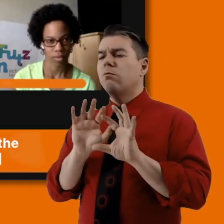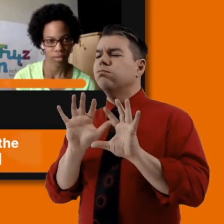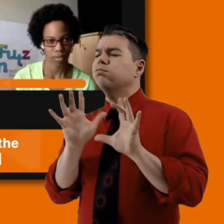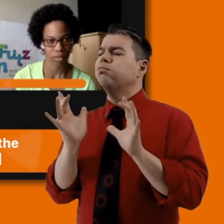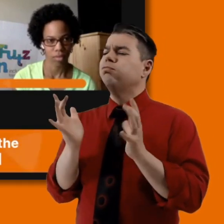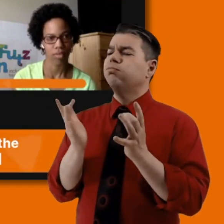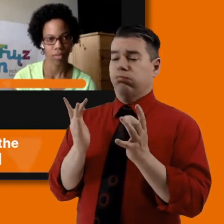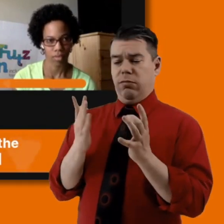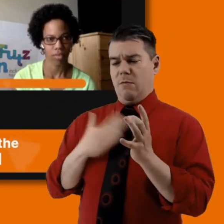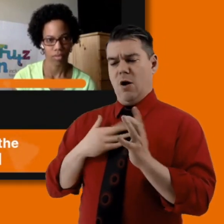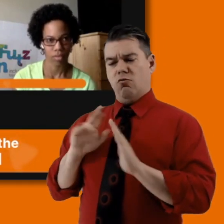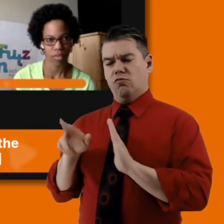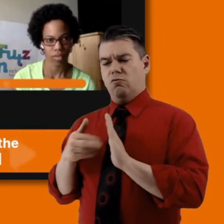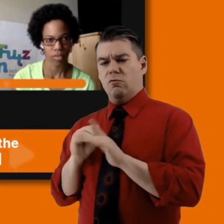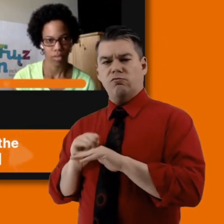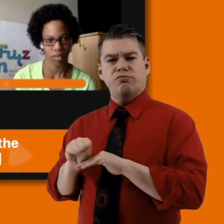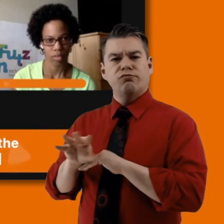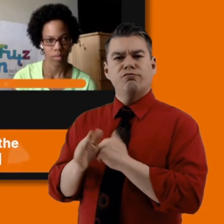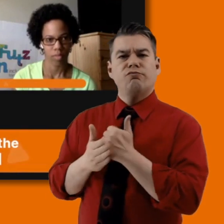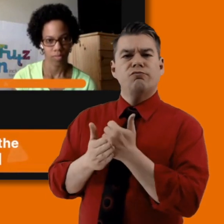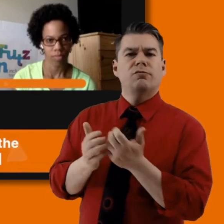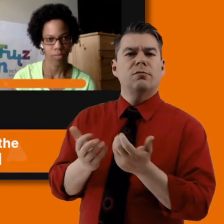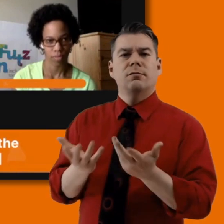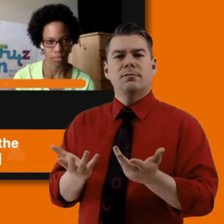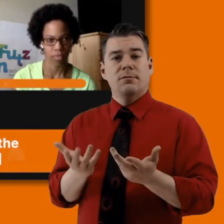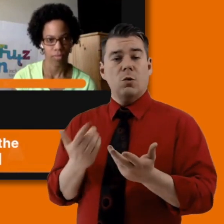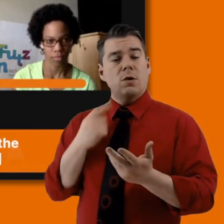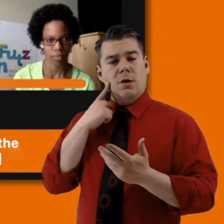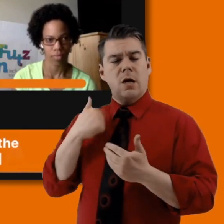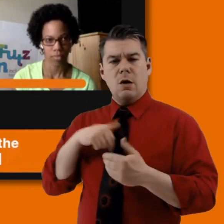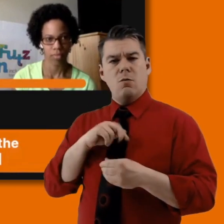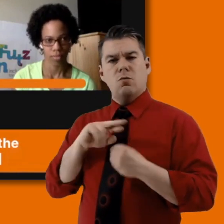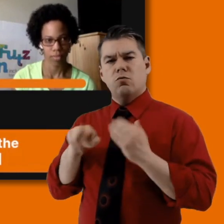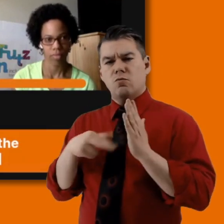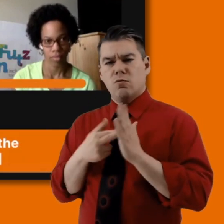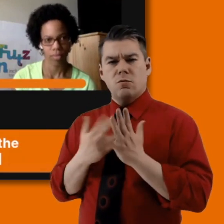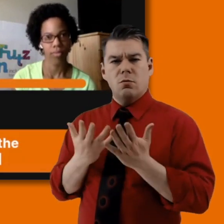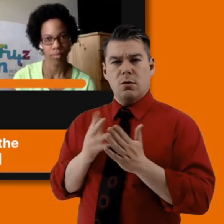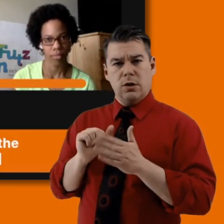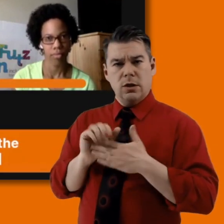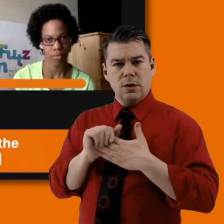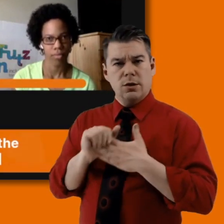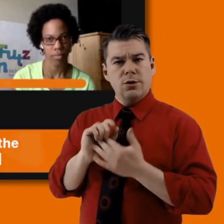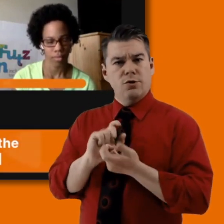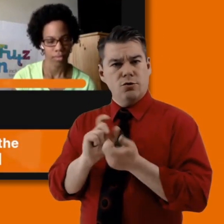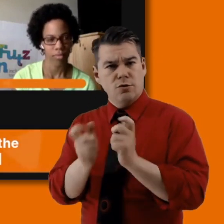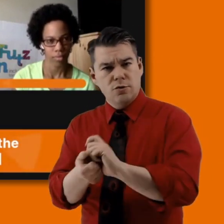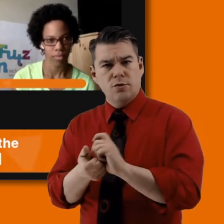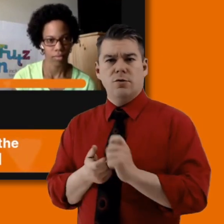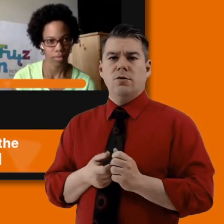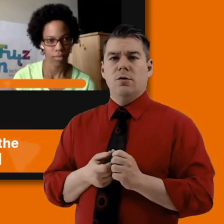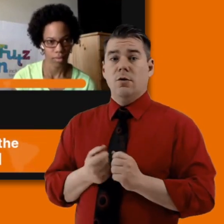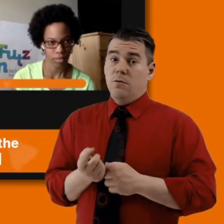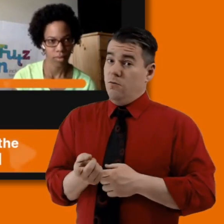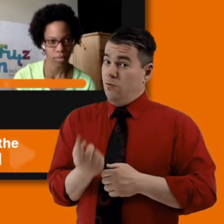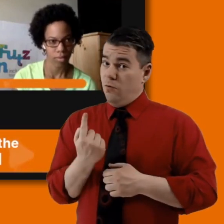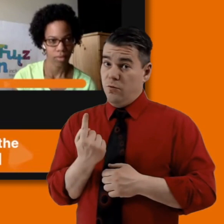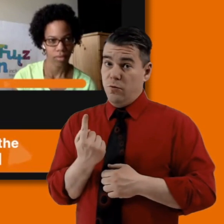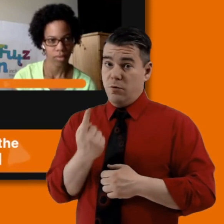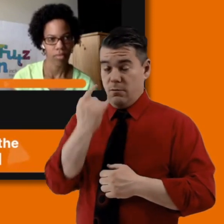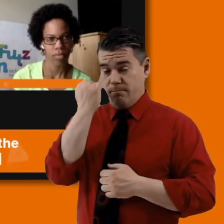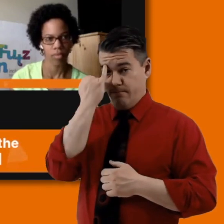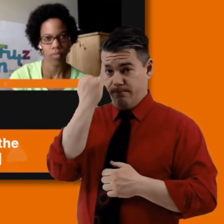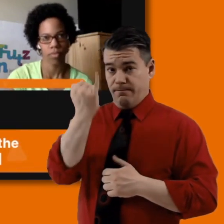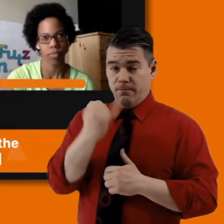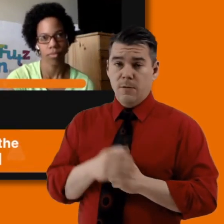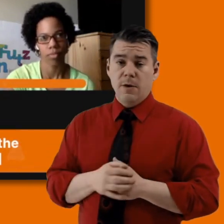role. And we thought about, what our role could be and how we could lead change. And one of the things that we came